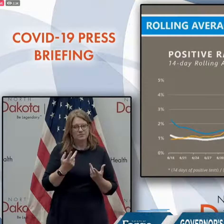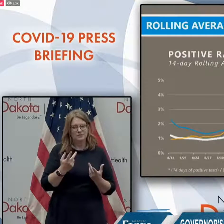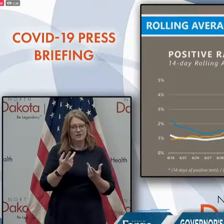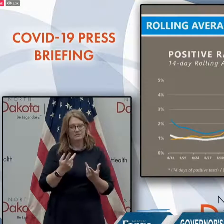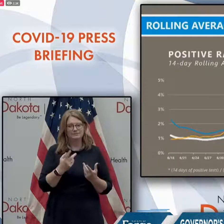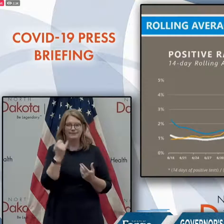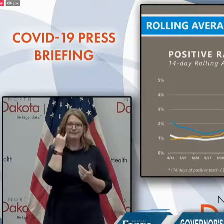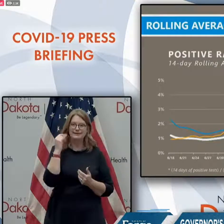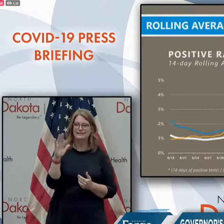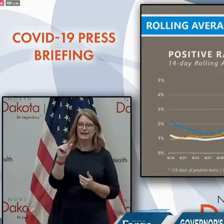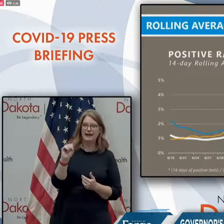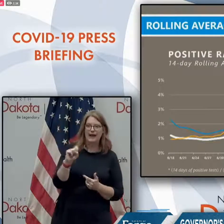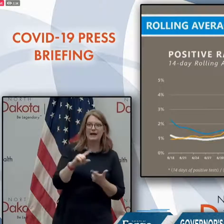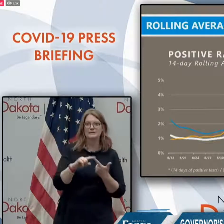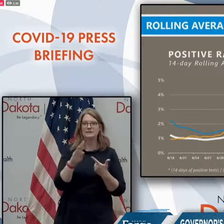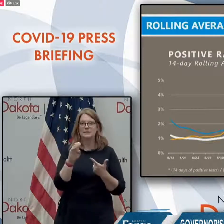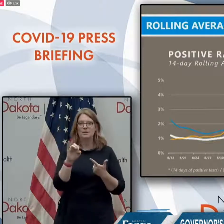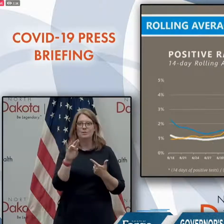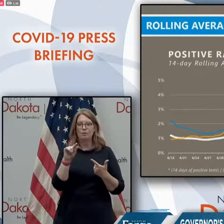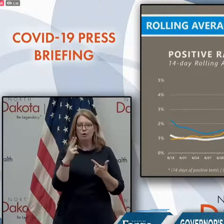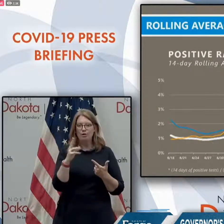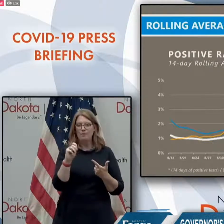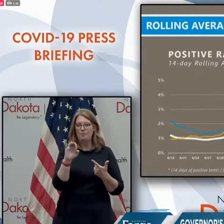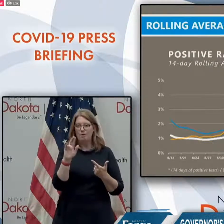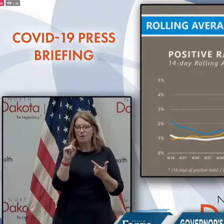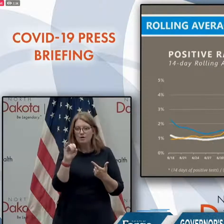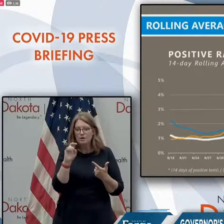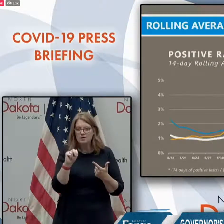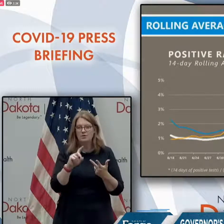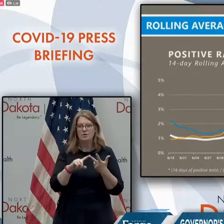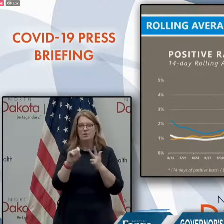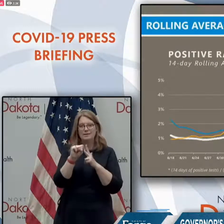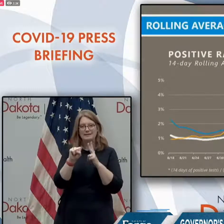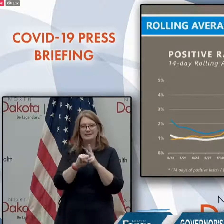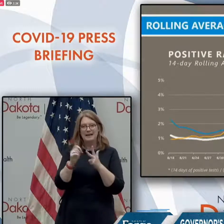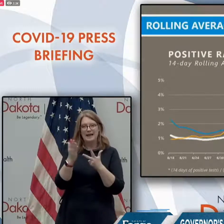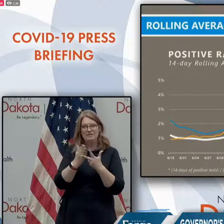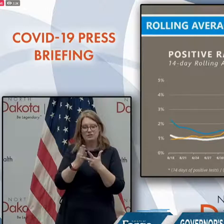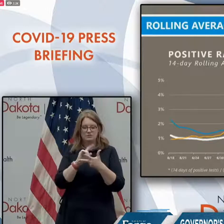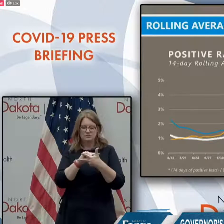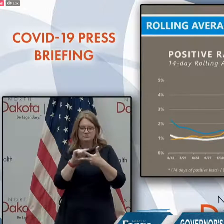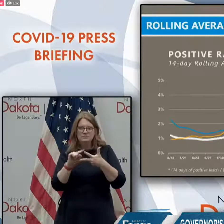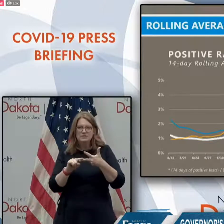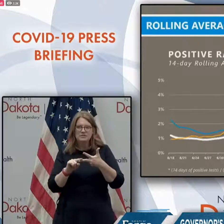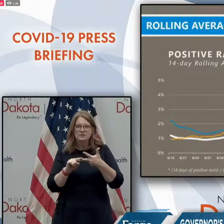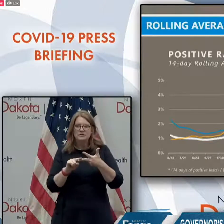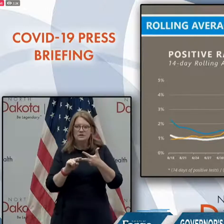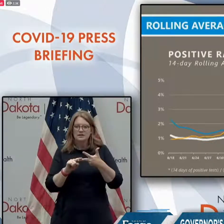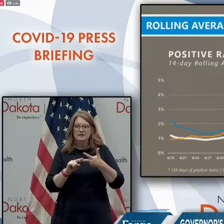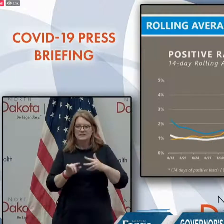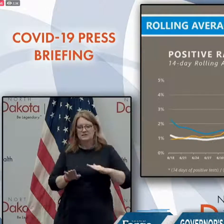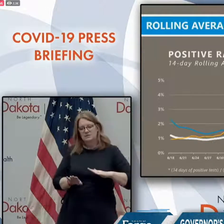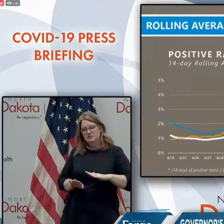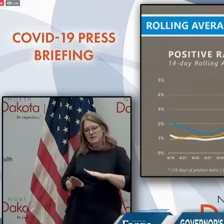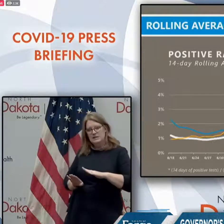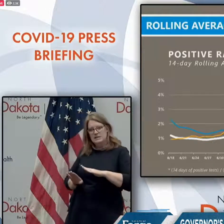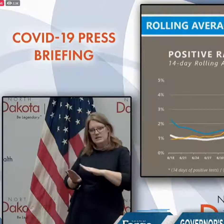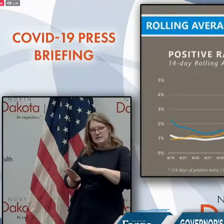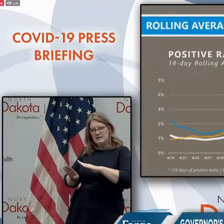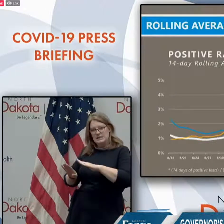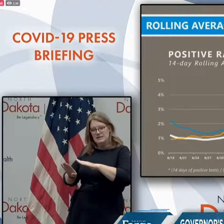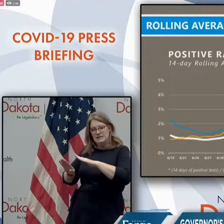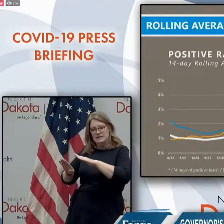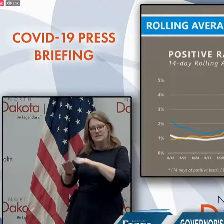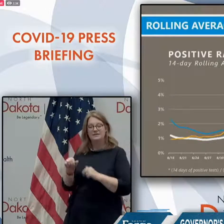whether it's Cass, whether it's Burley-Morton, whether it's a state average, and a number of other counties around the state, it's ticking up a little bit. Yesterday